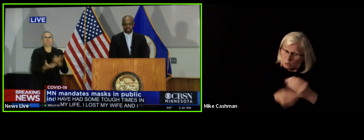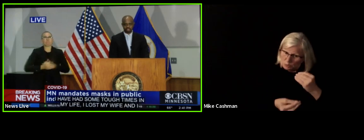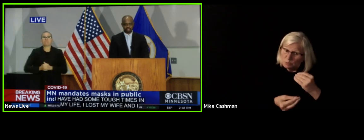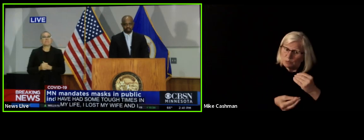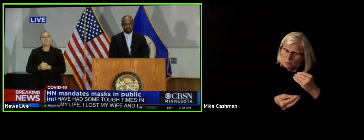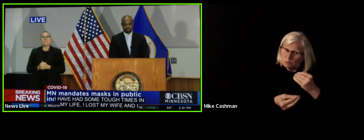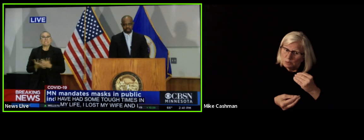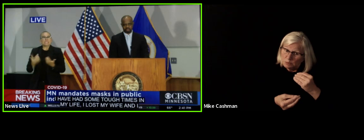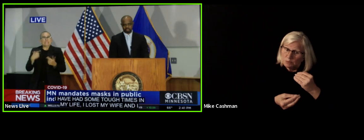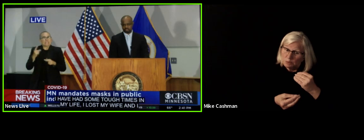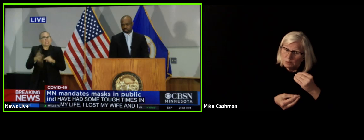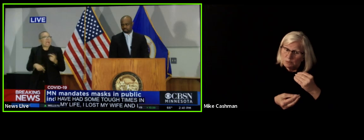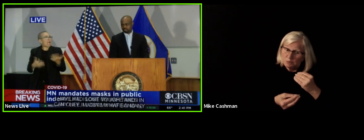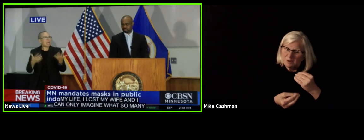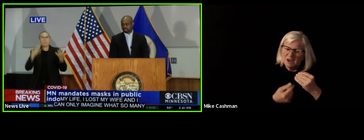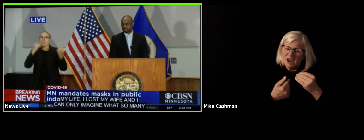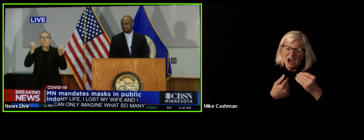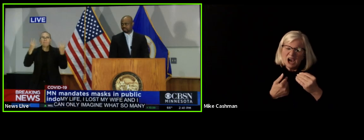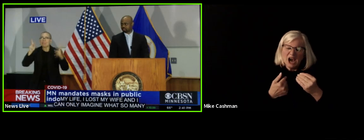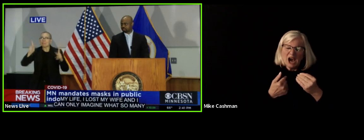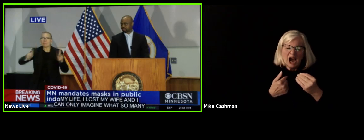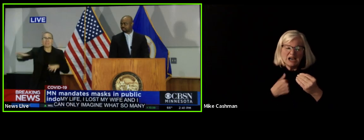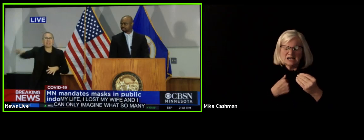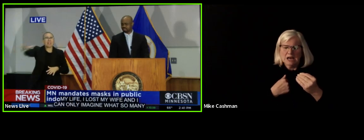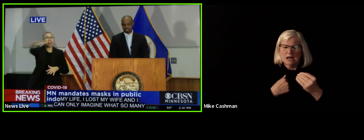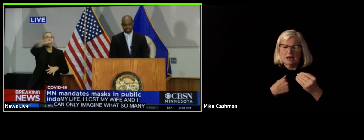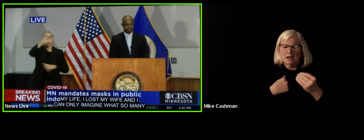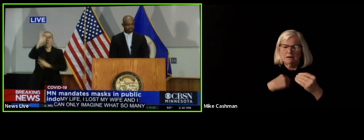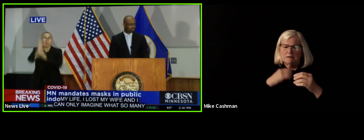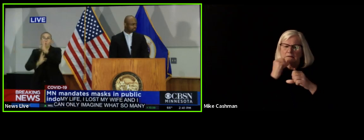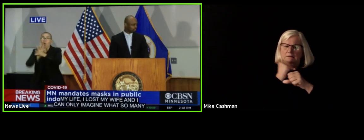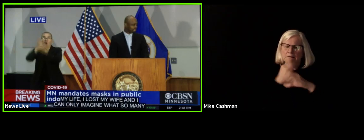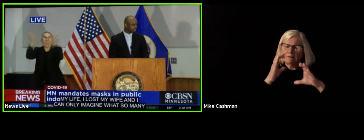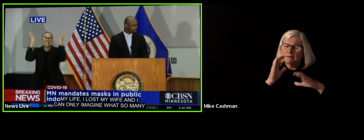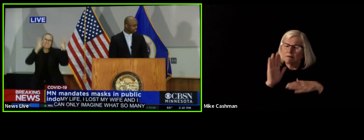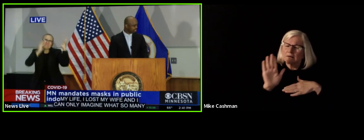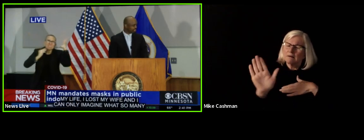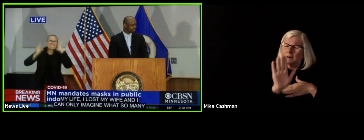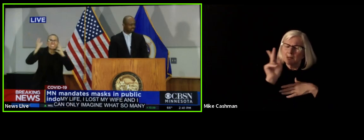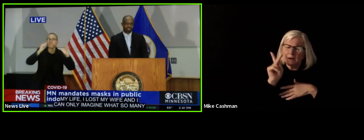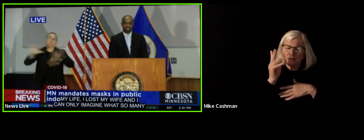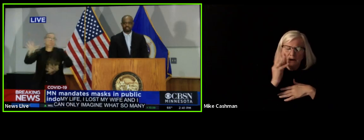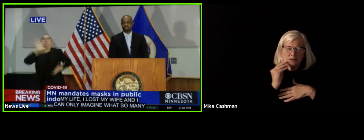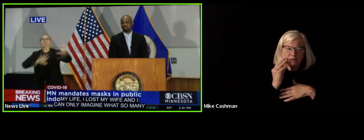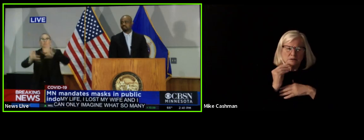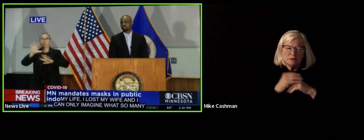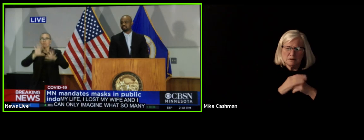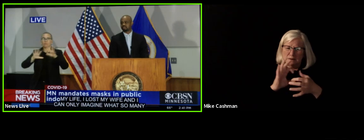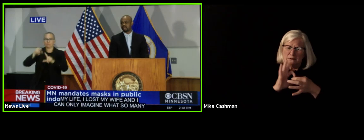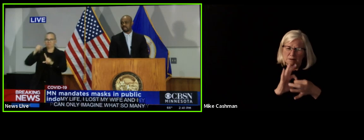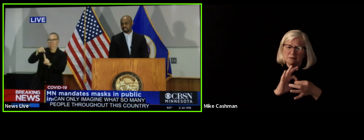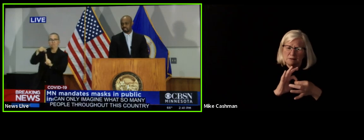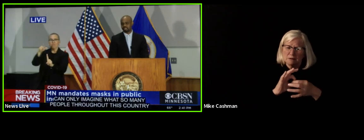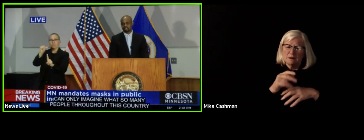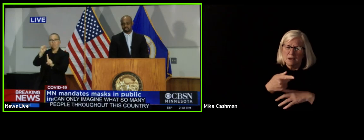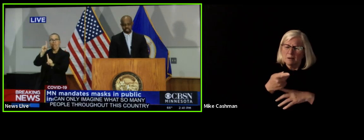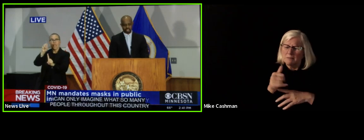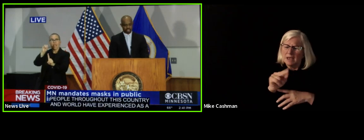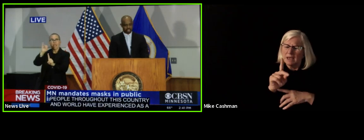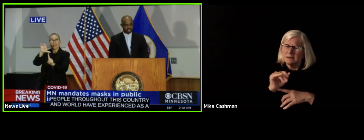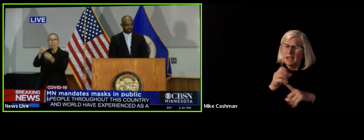many people throughout this world and throughout this country have experienced as a result of a pandemic, taking their loved ones. So I get it.